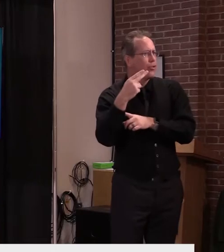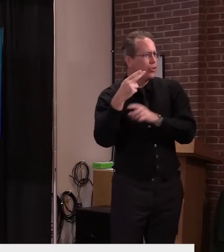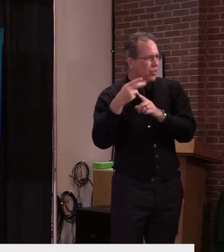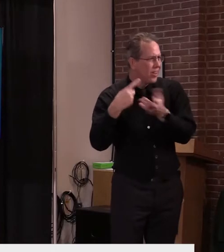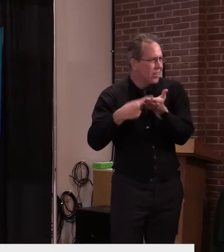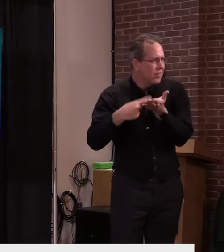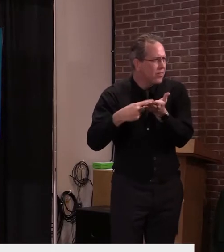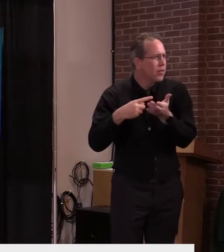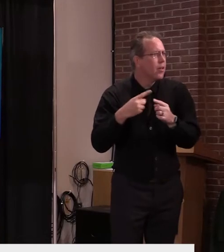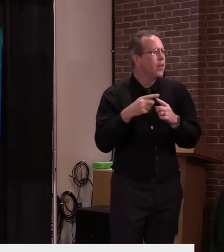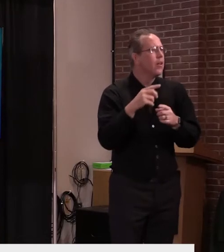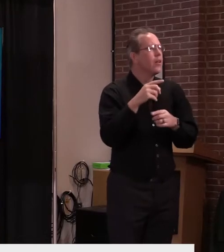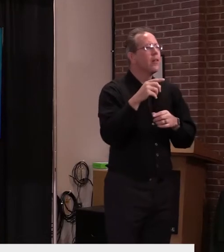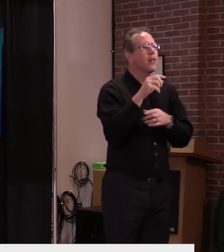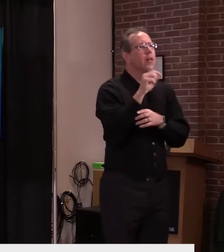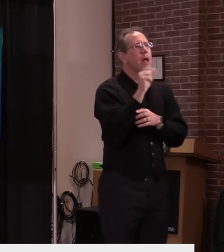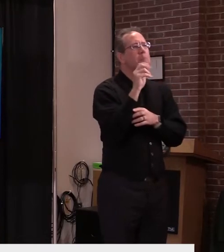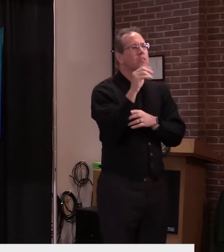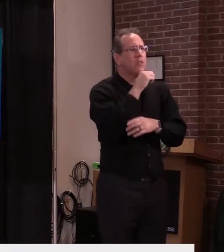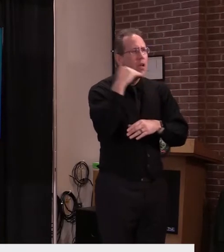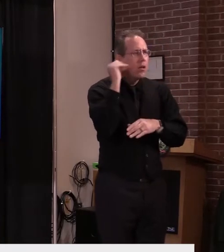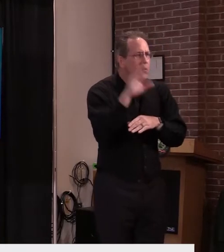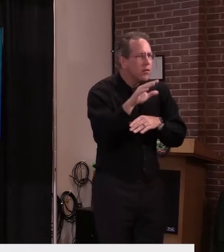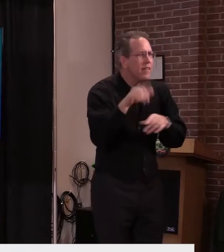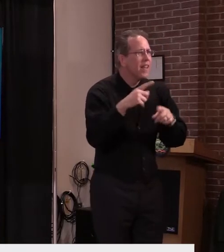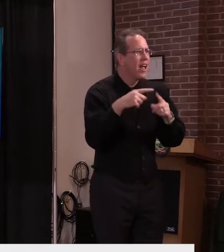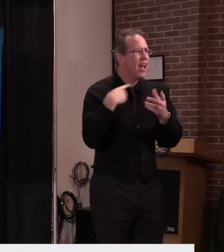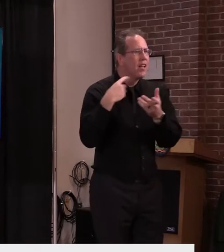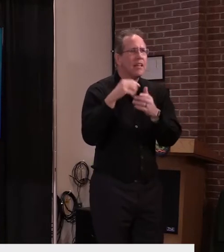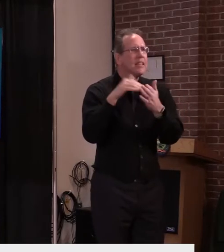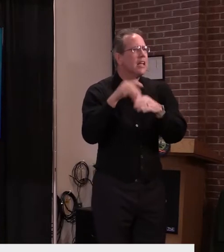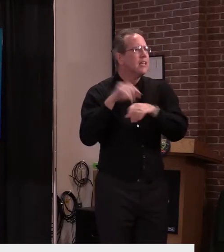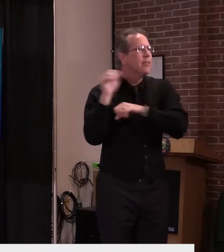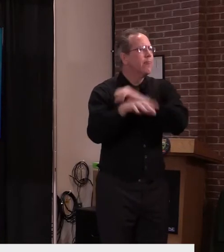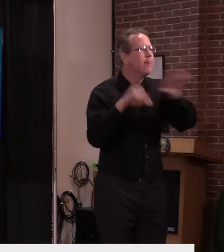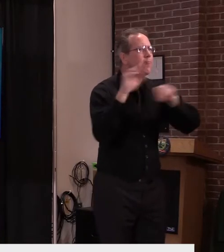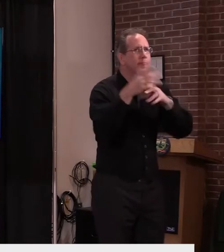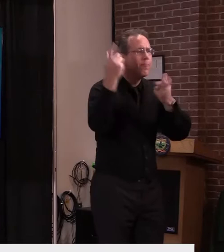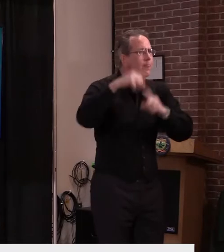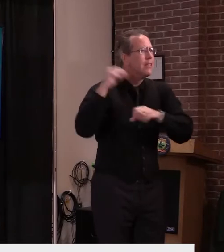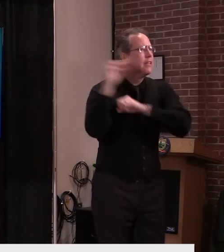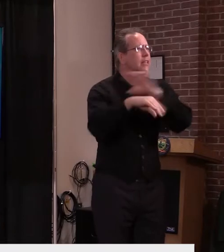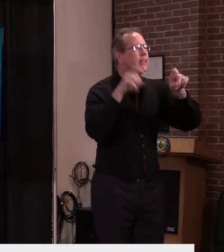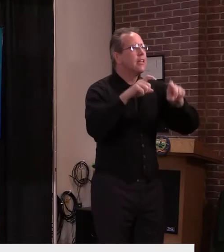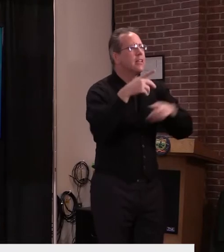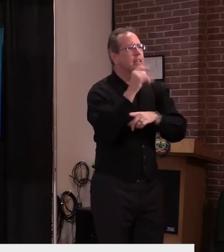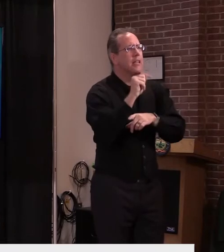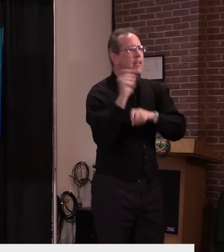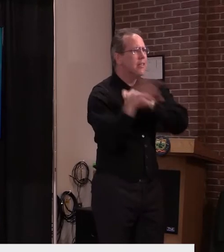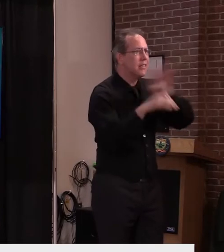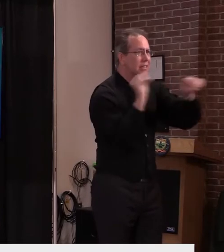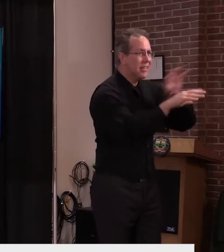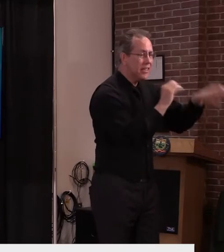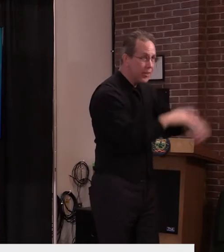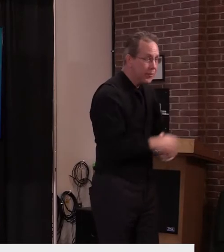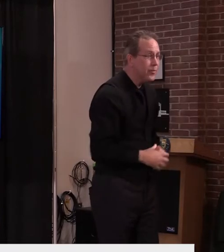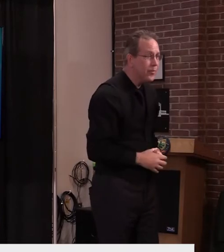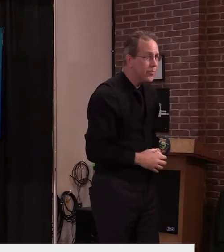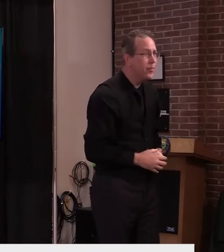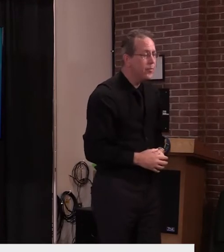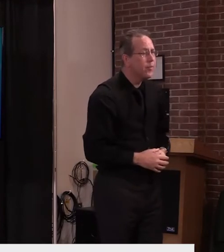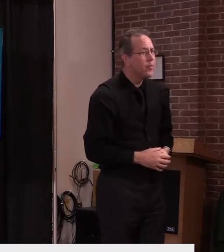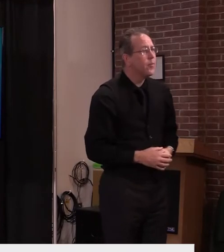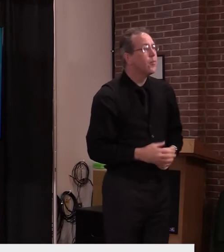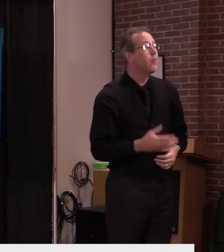deliver rapid tests directly to the homes of Vermonters. Through this program, we've acquired about